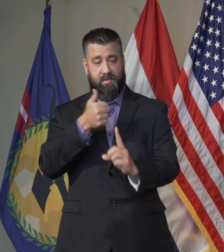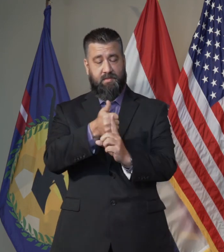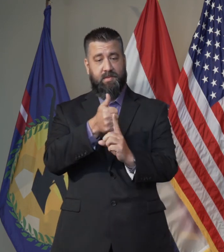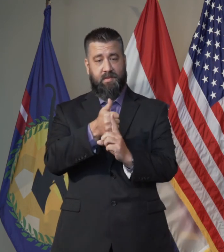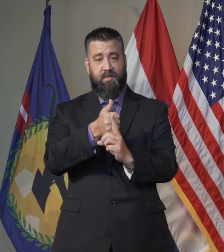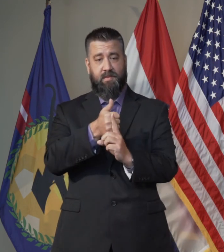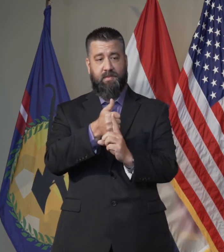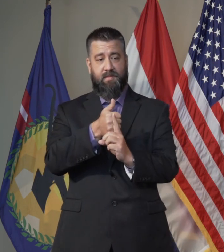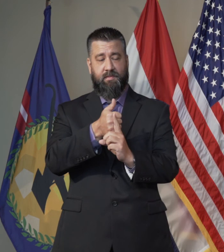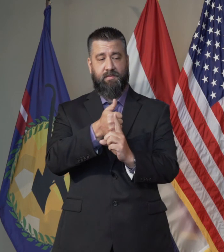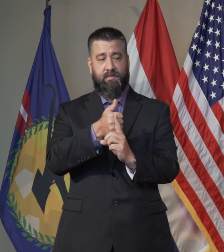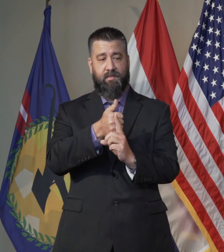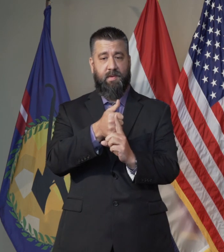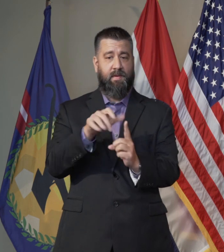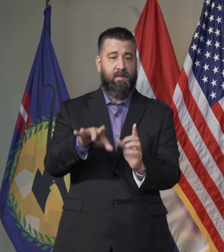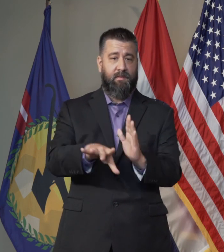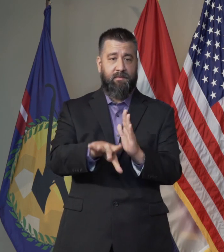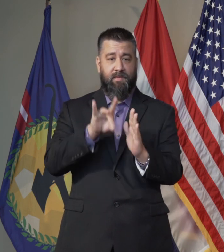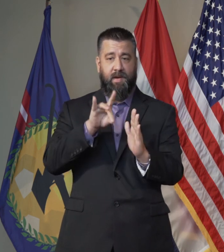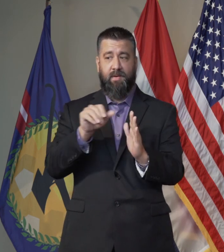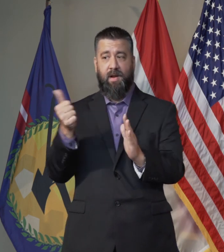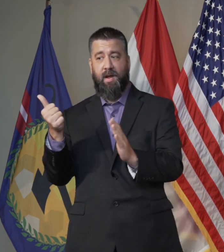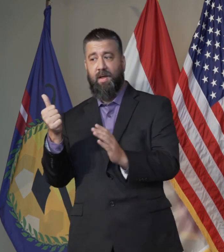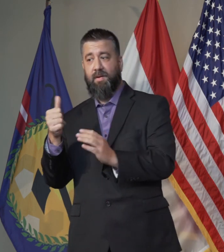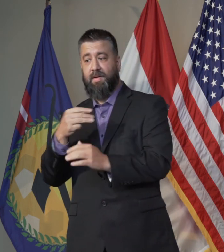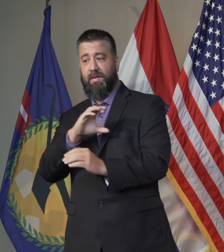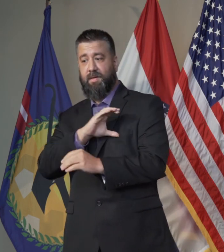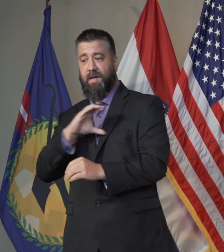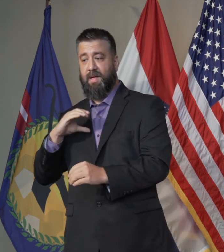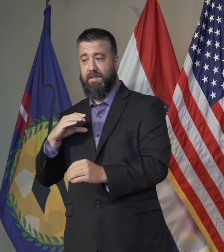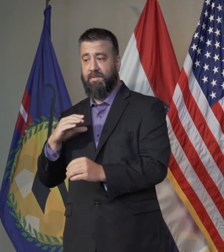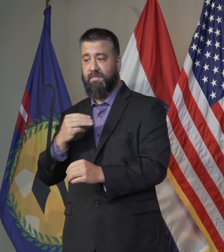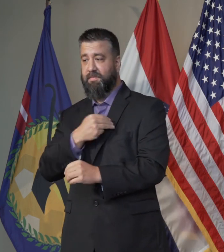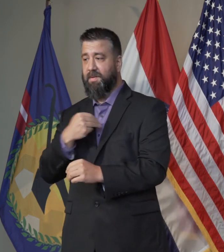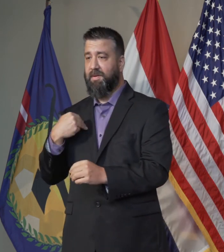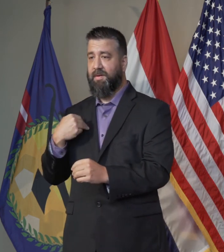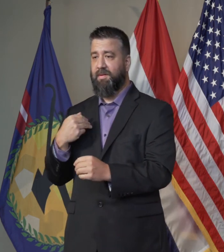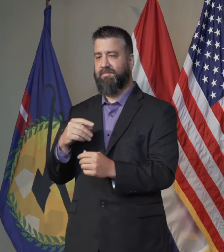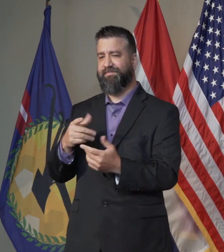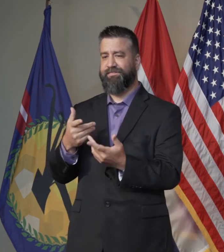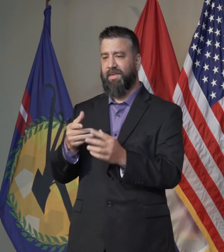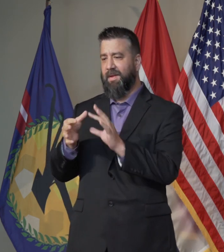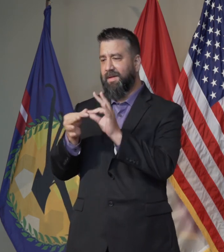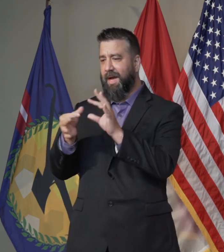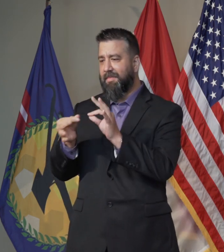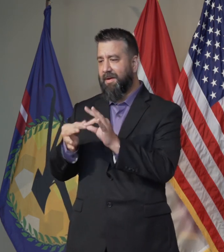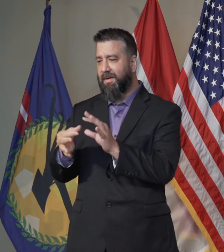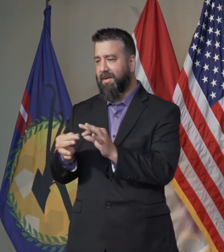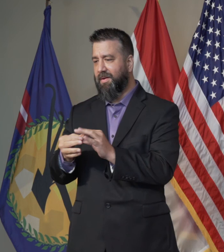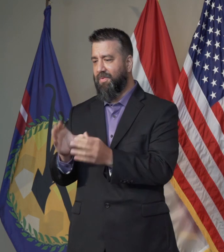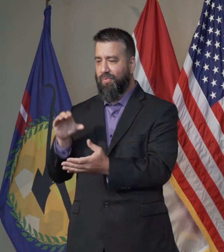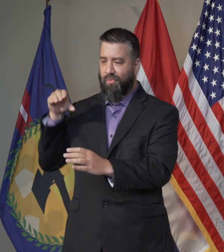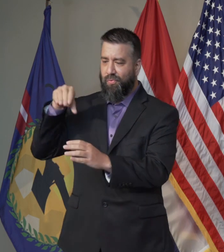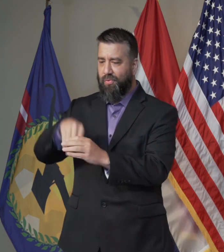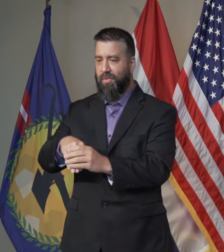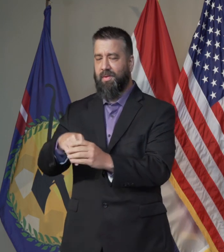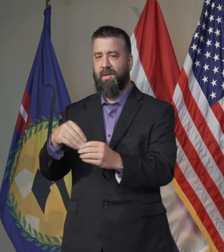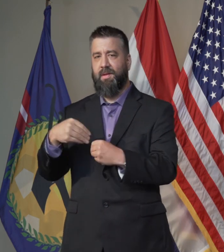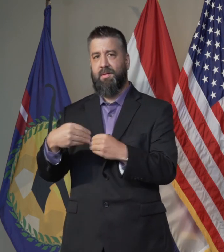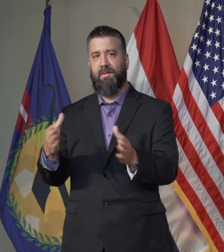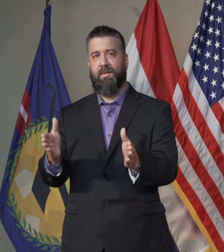another council member had been stuffing the comment box and then working to limit